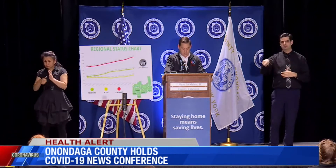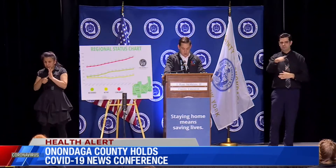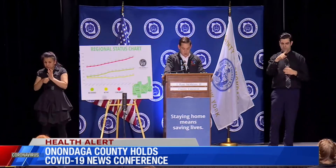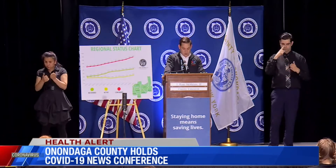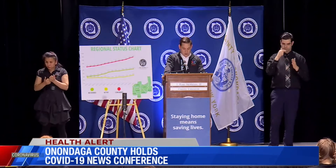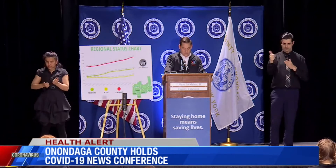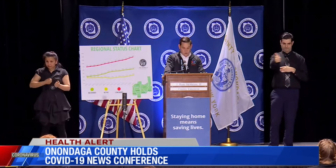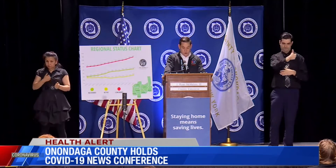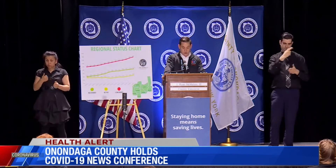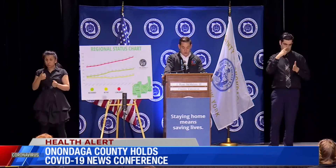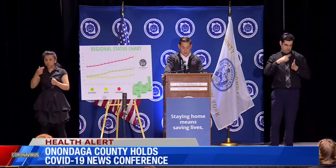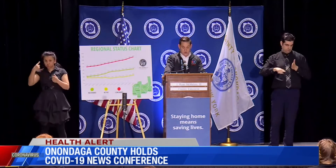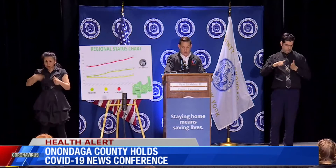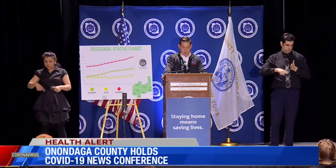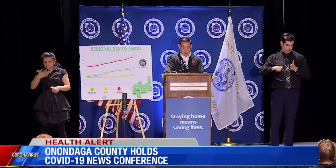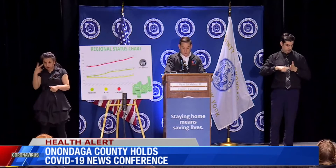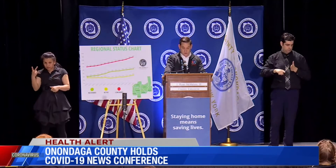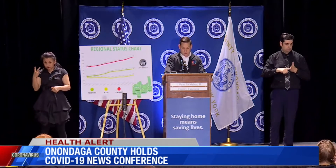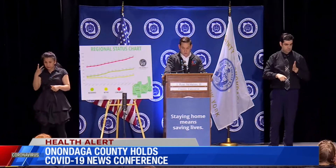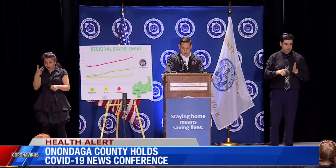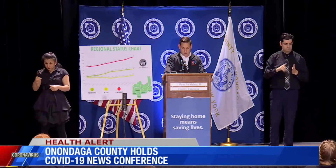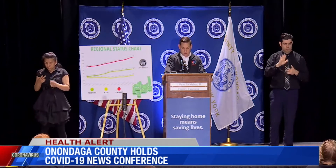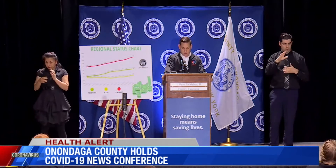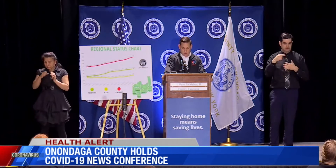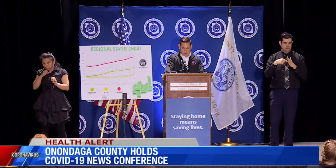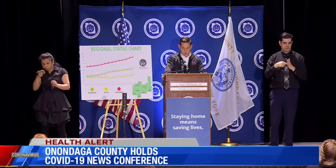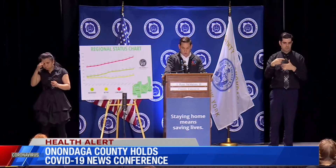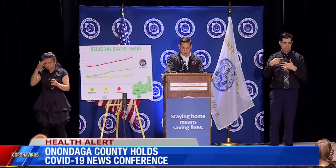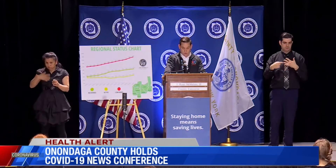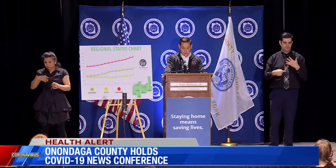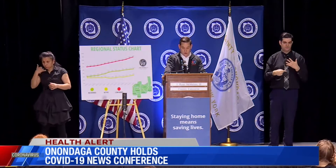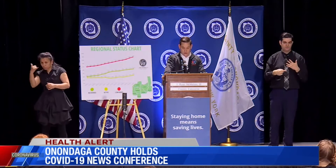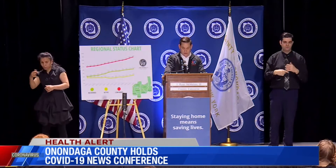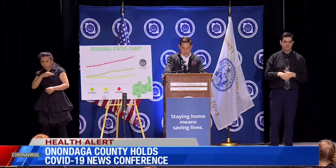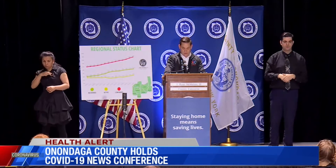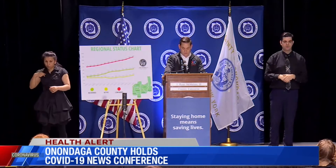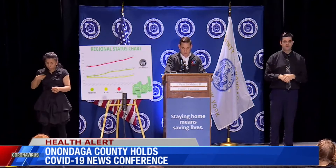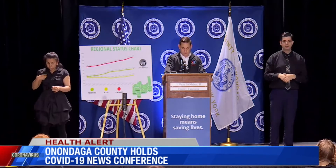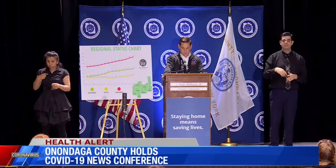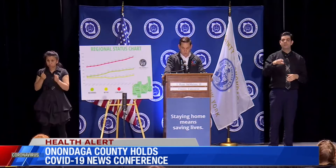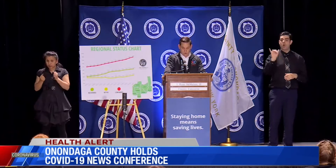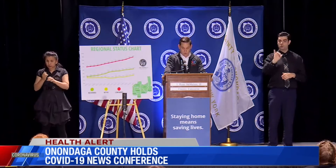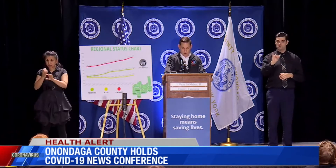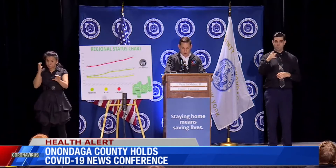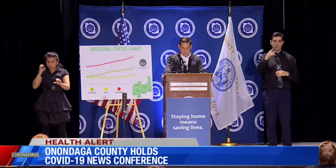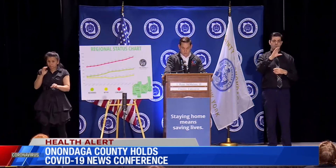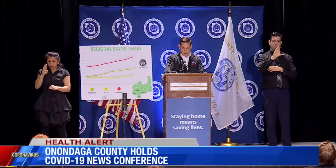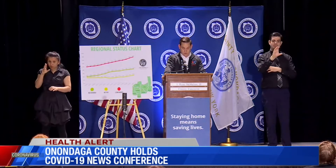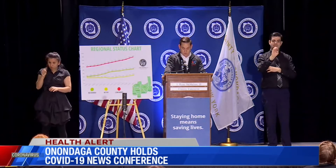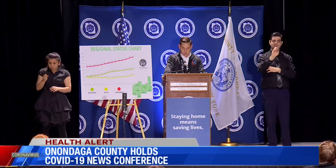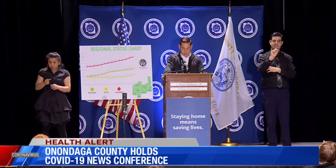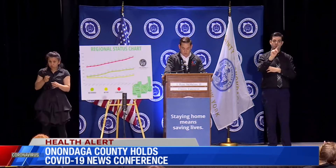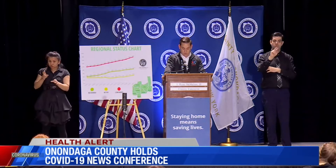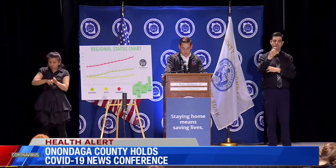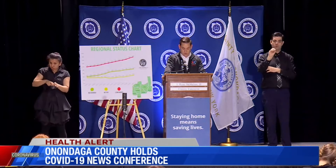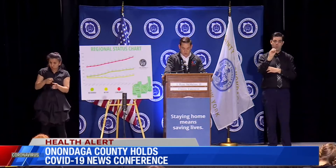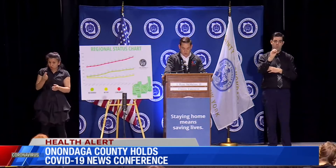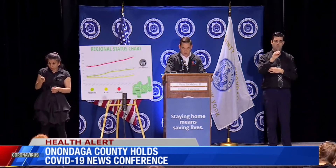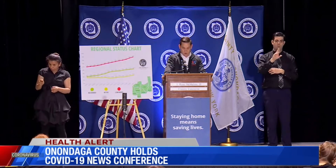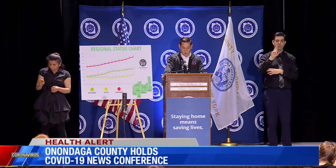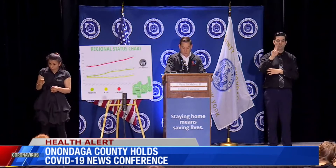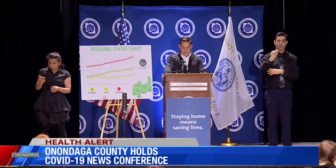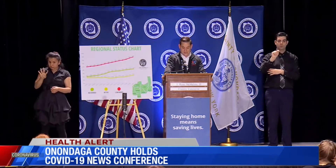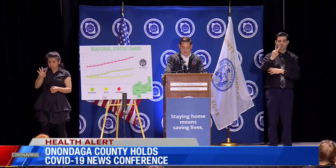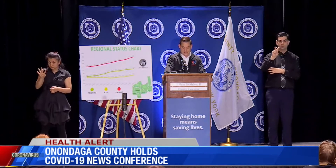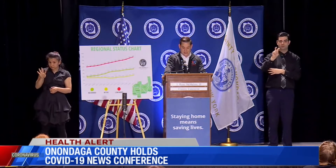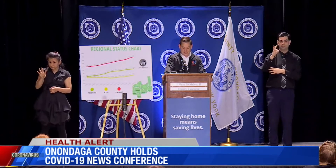questions. If you took the Central bus using routes 216, 120, 123,